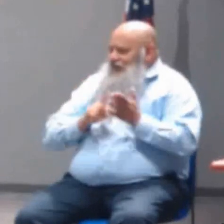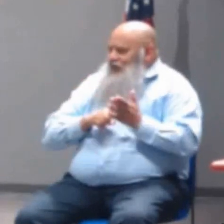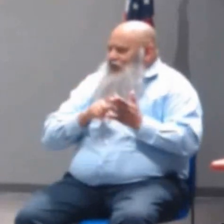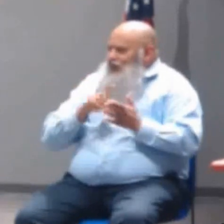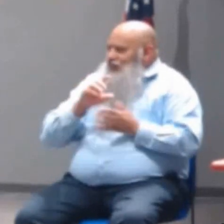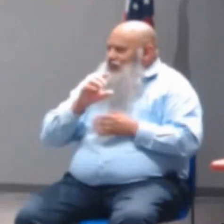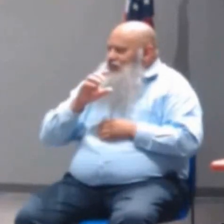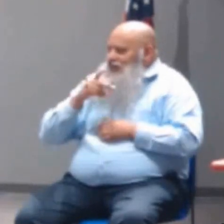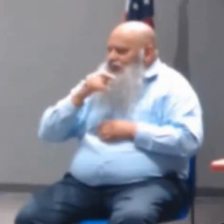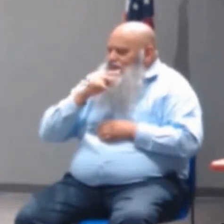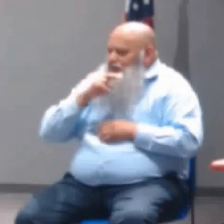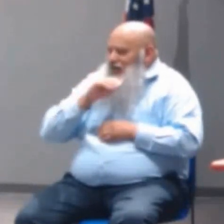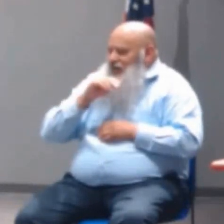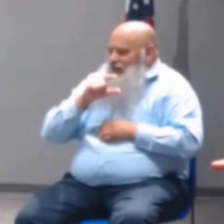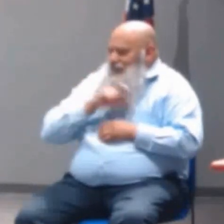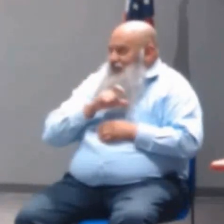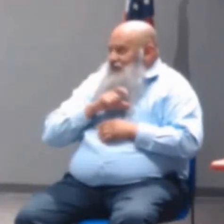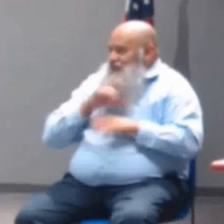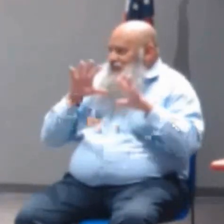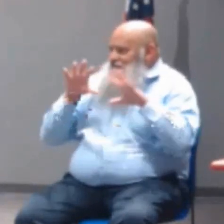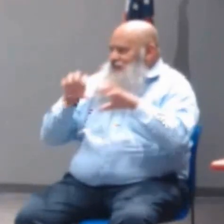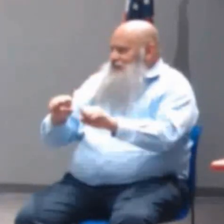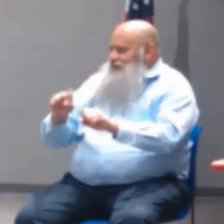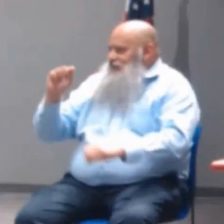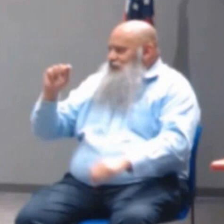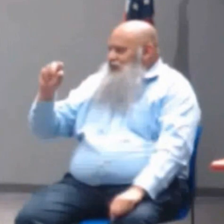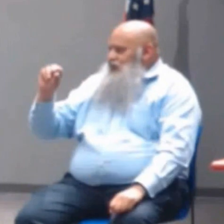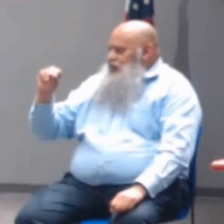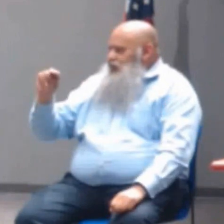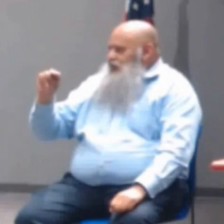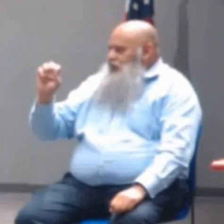handful of New York City police raided the Stonewall Inn.